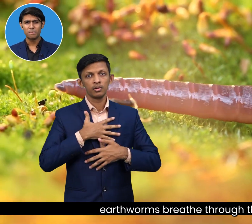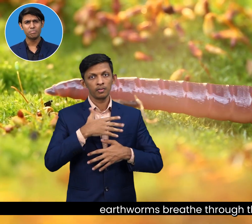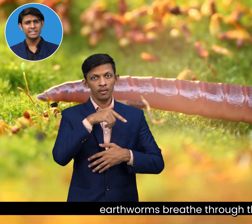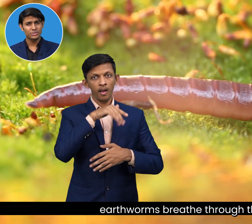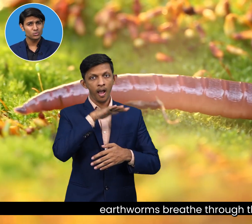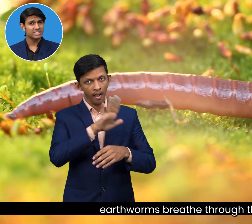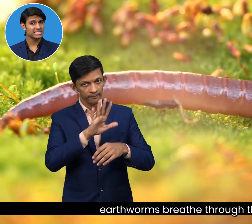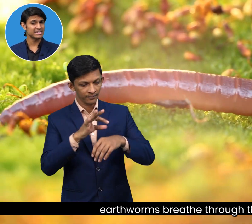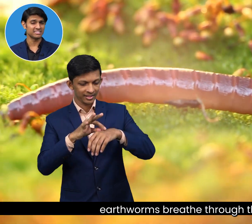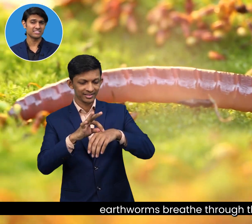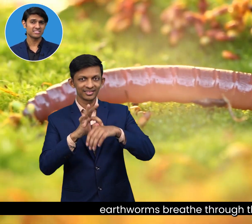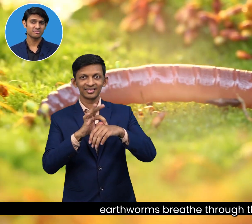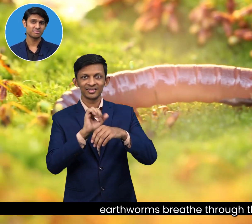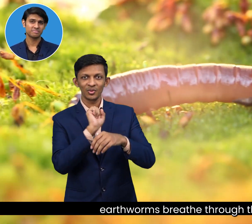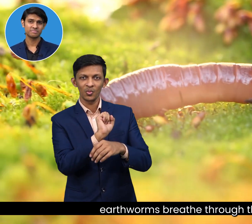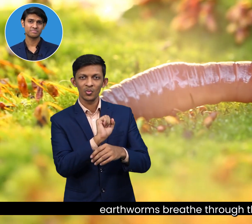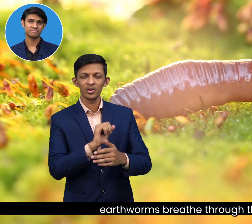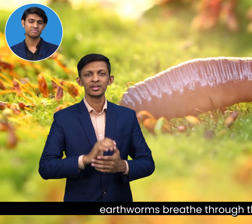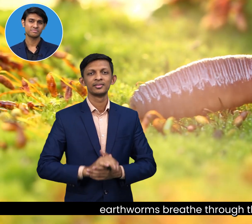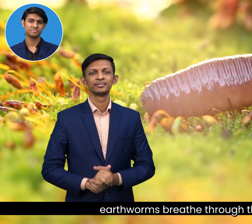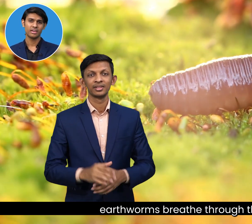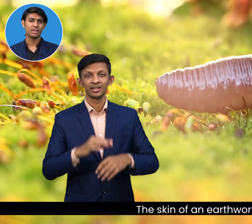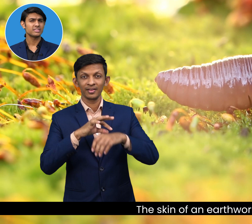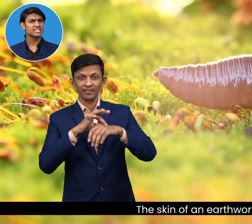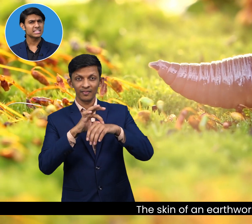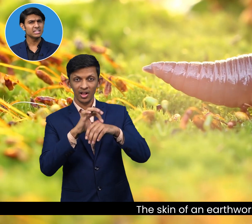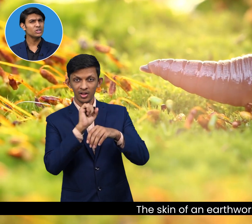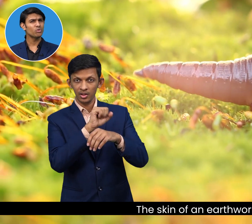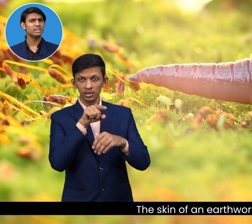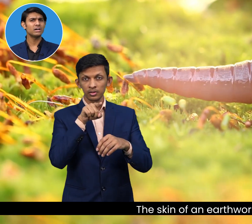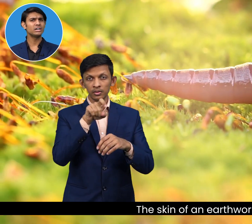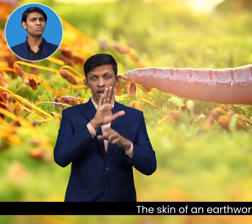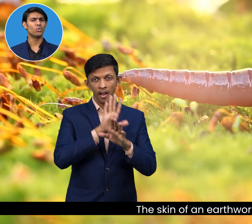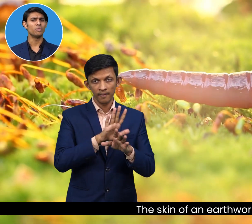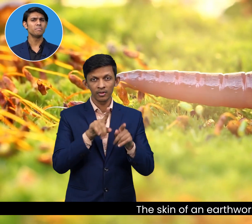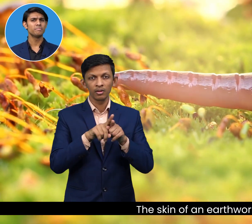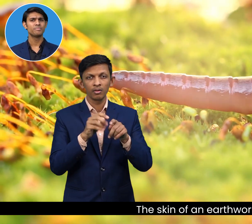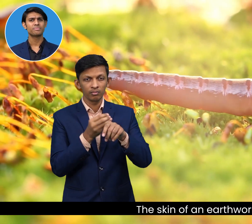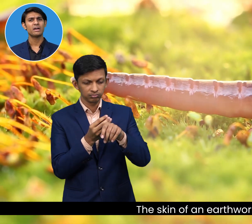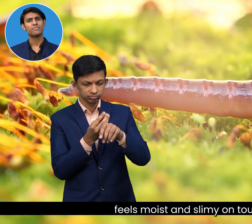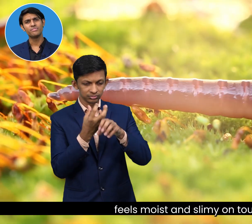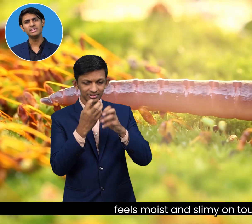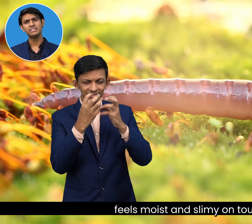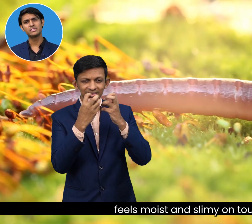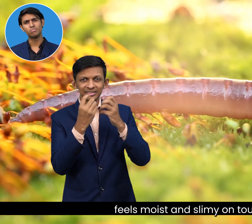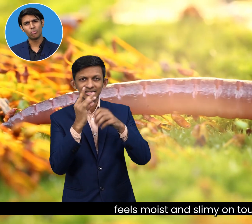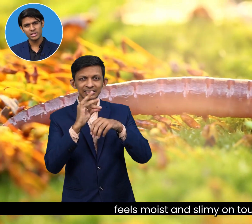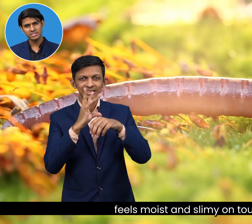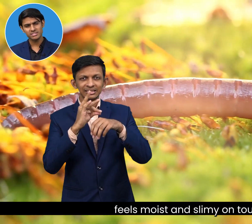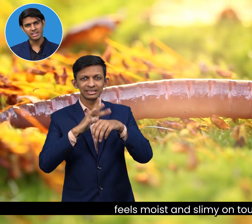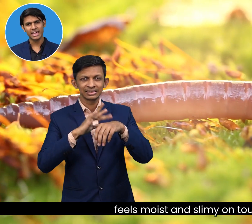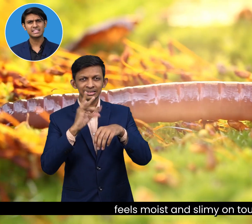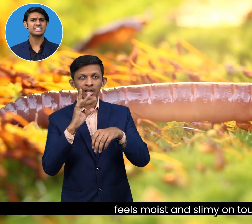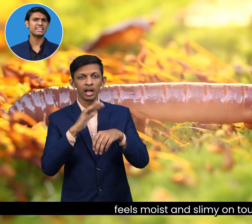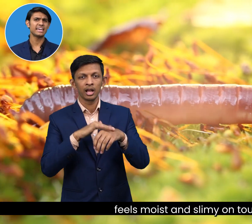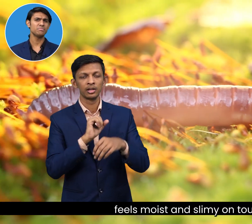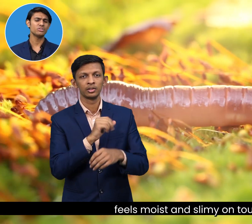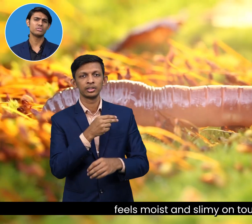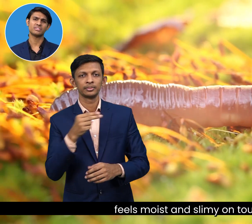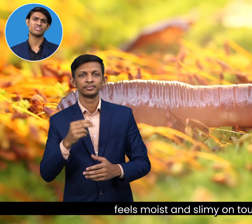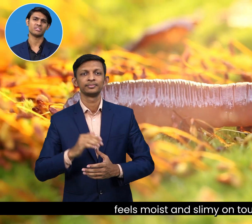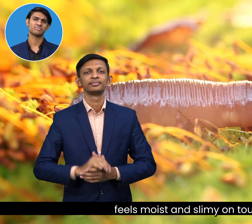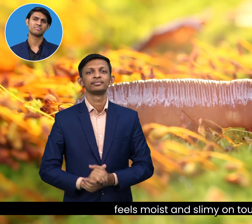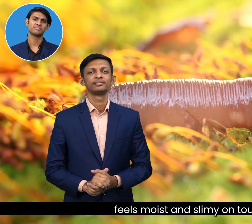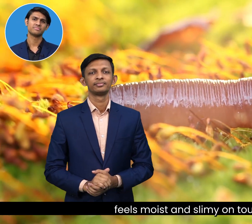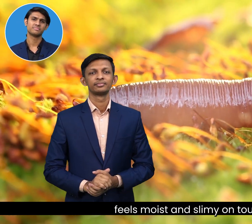Earthworms breathe through their skins. The skin of an earthworm feels moist and slimy